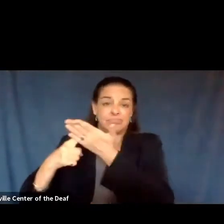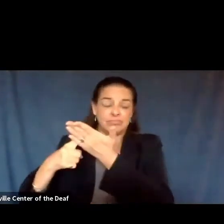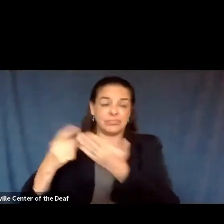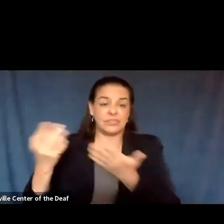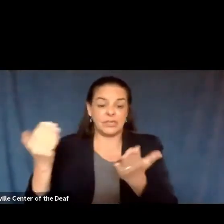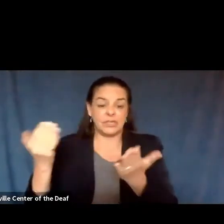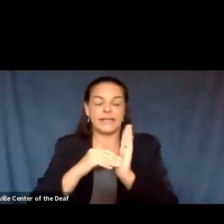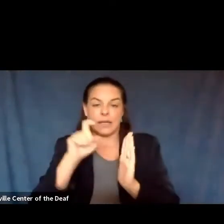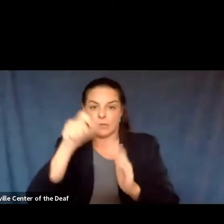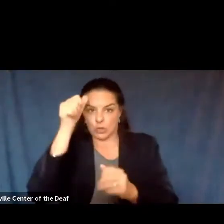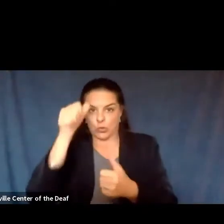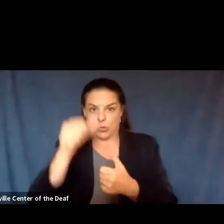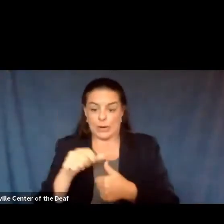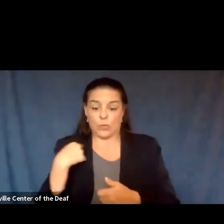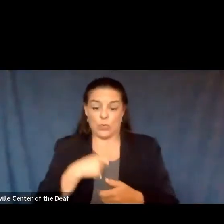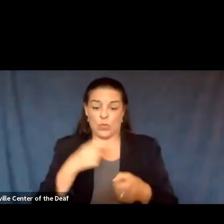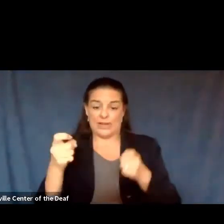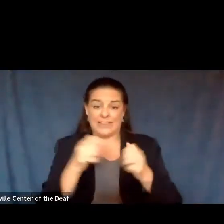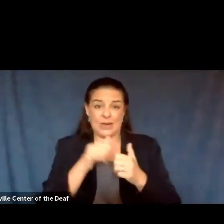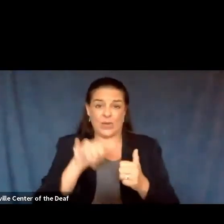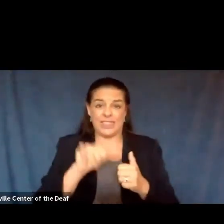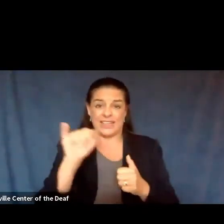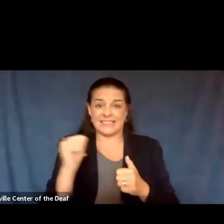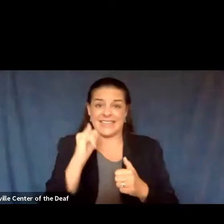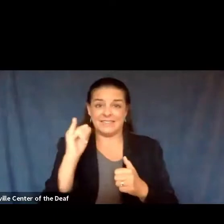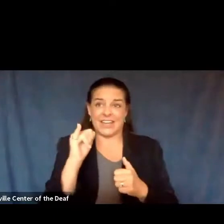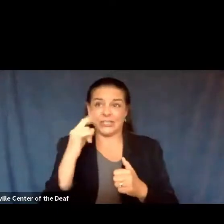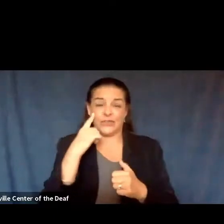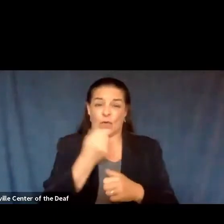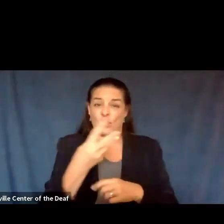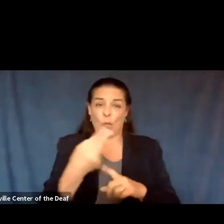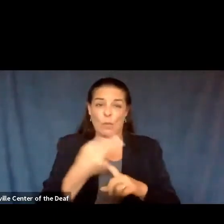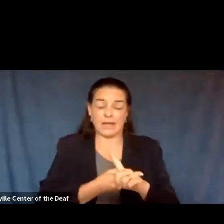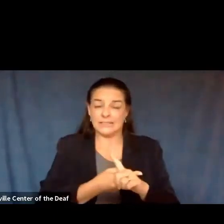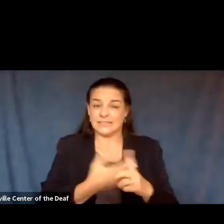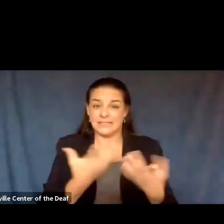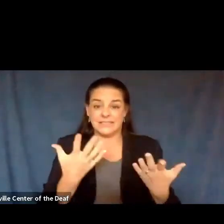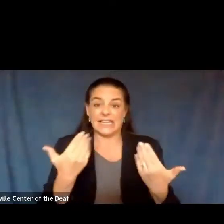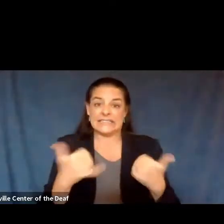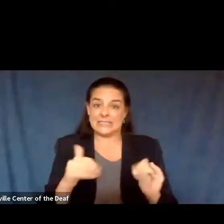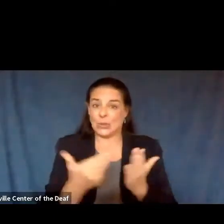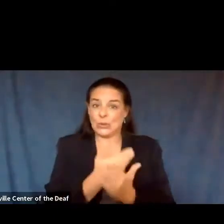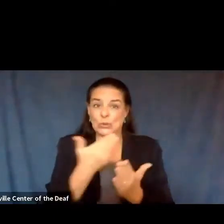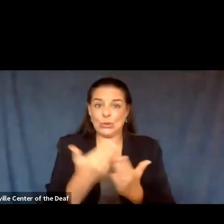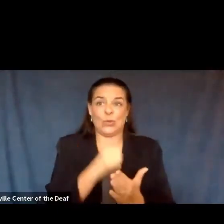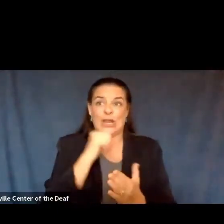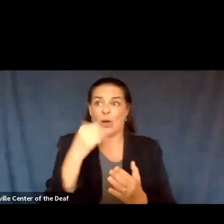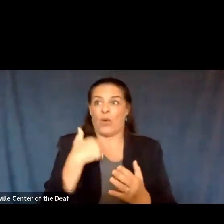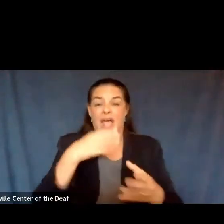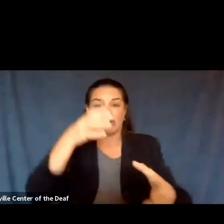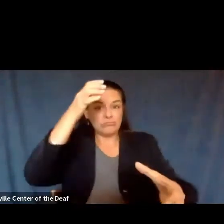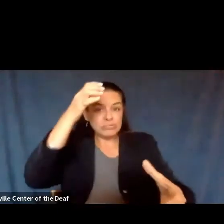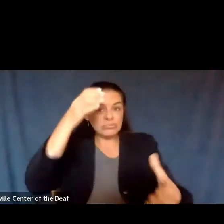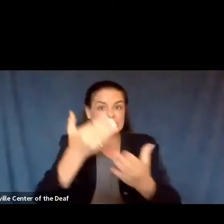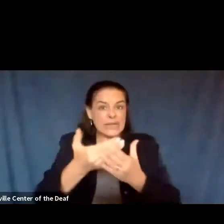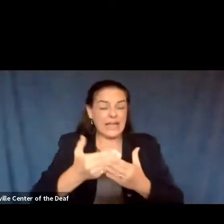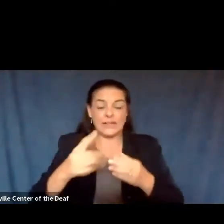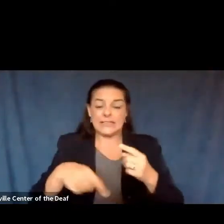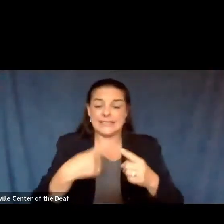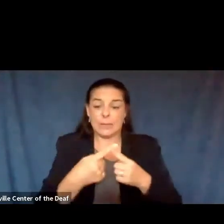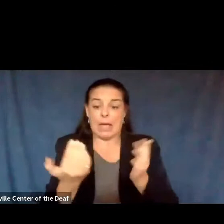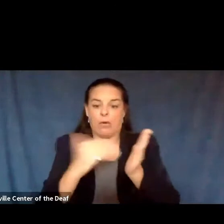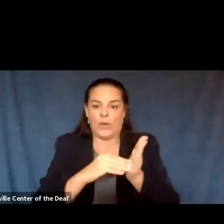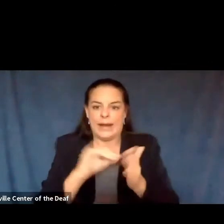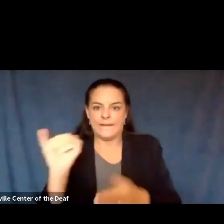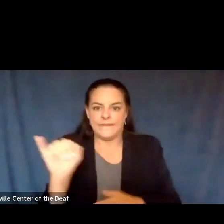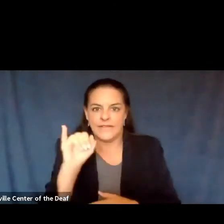let's remember that we've only been dealing with this infection for a few months, and so there's not a long body of knowledge and evidence about